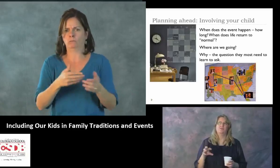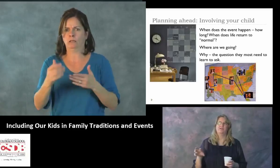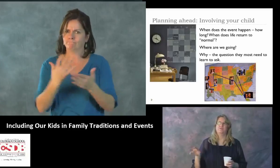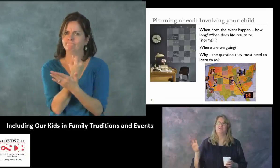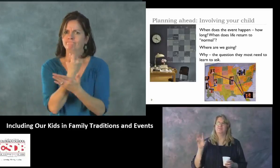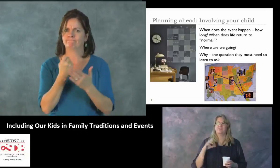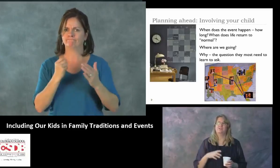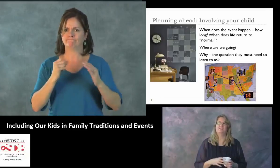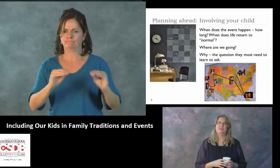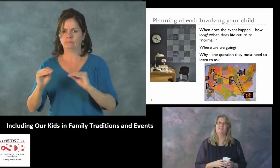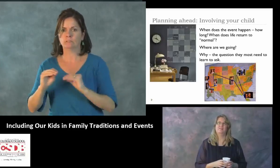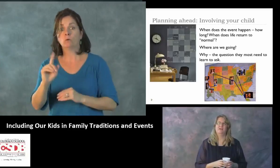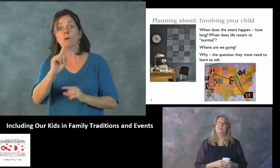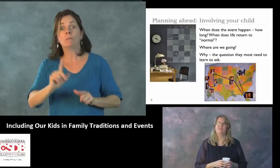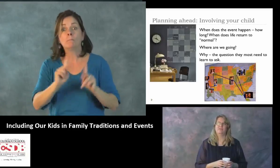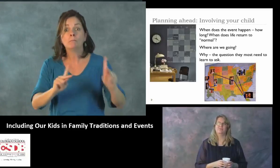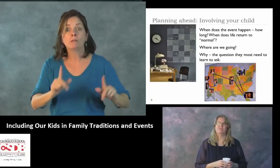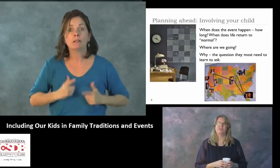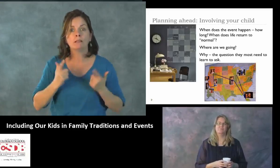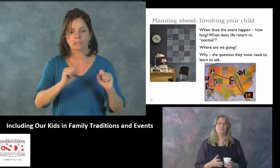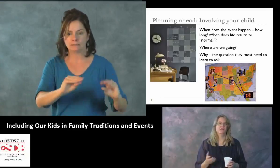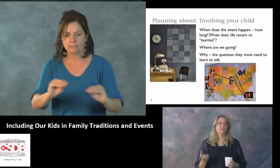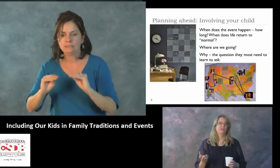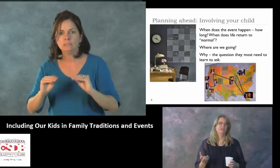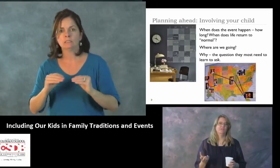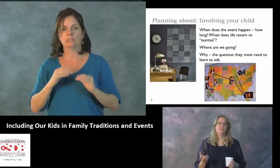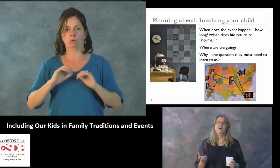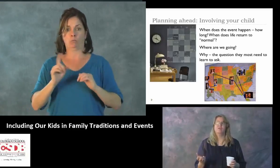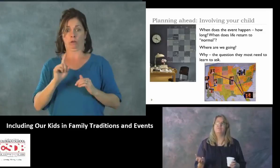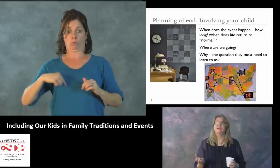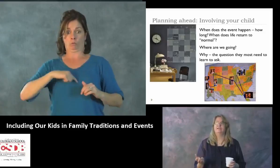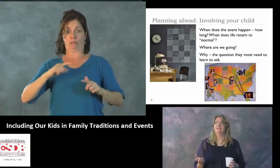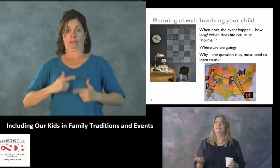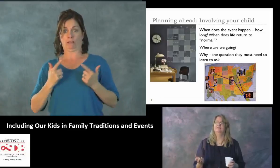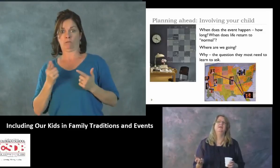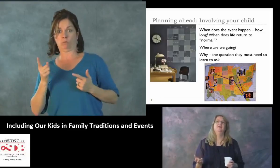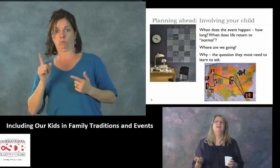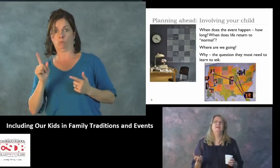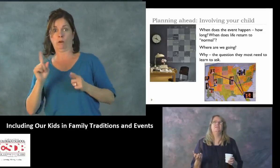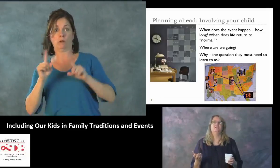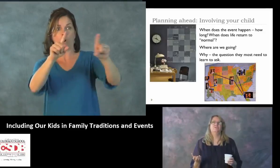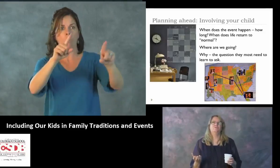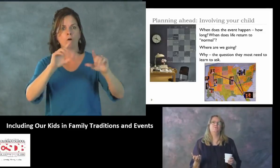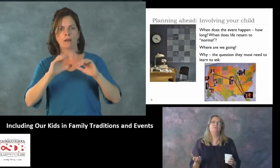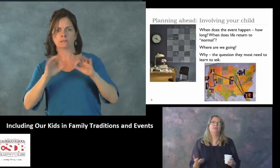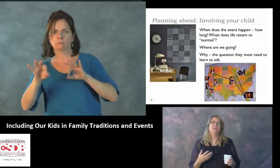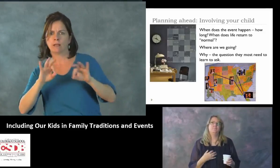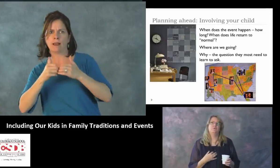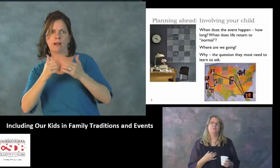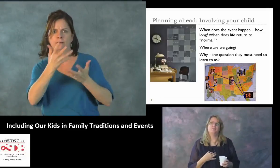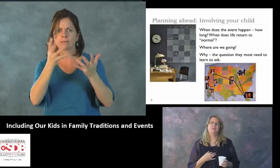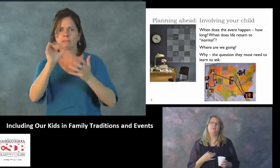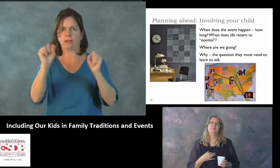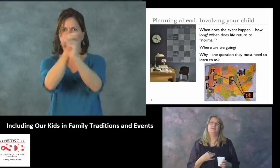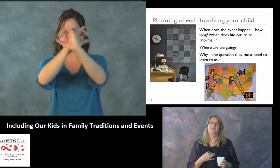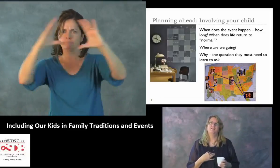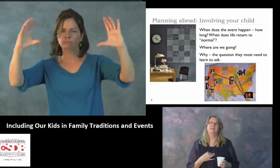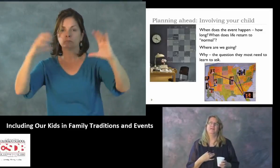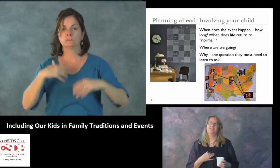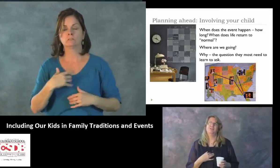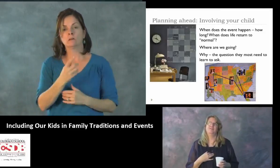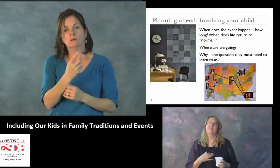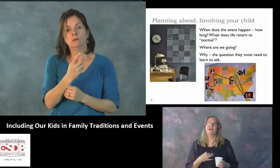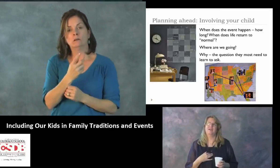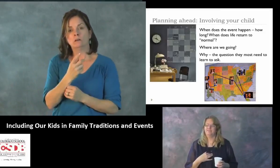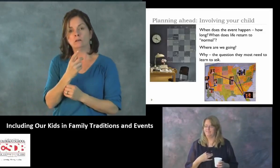where their loved ones actually live all over the country. What a great geography lesson to use really important people in